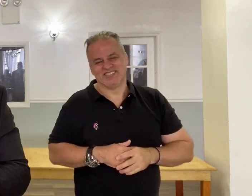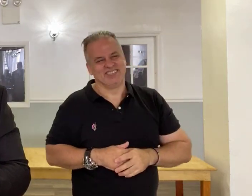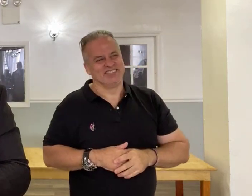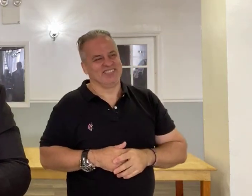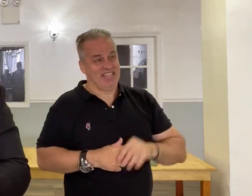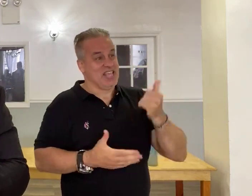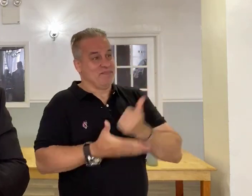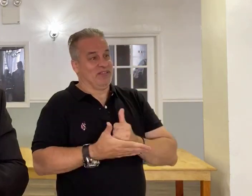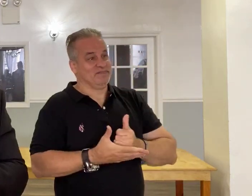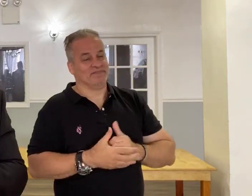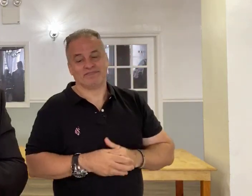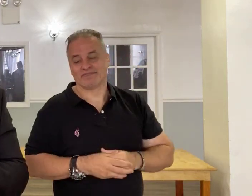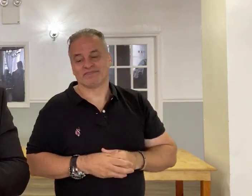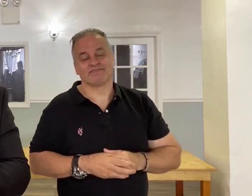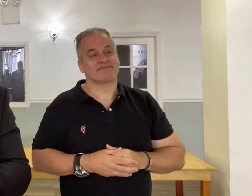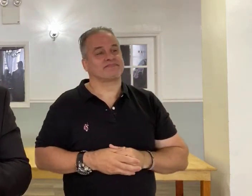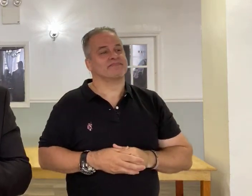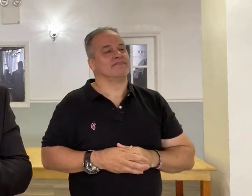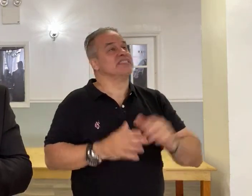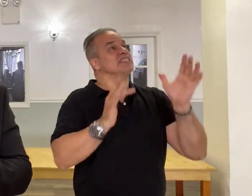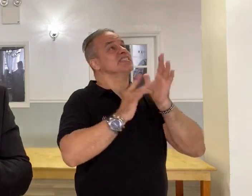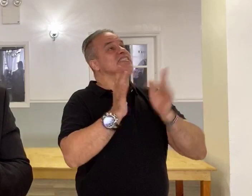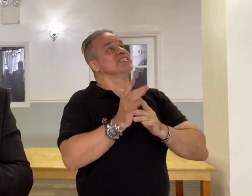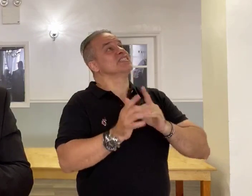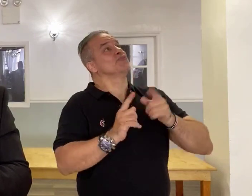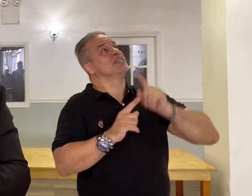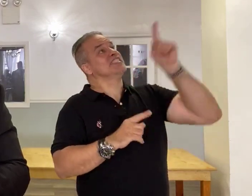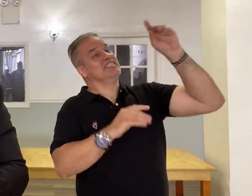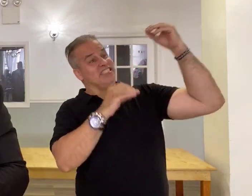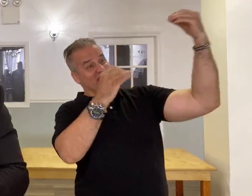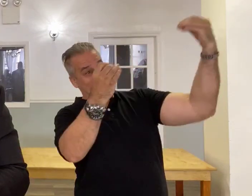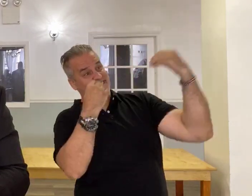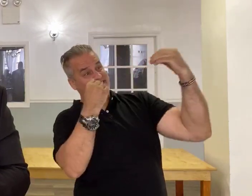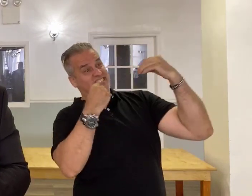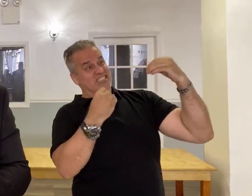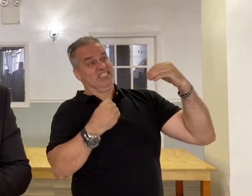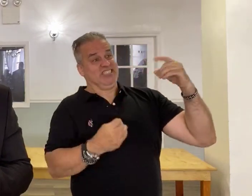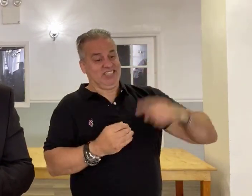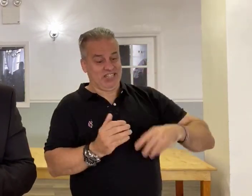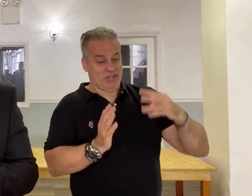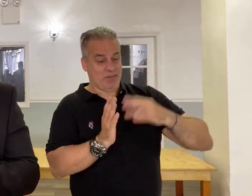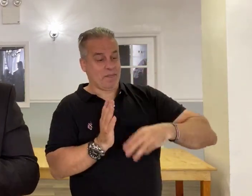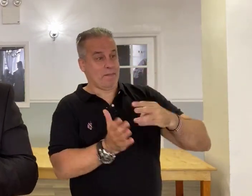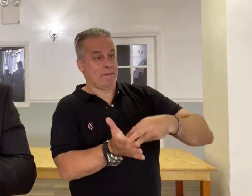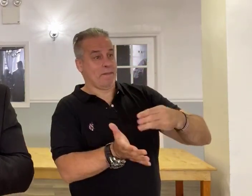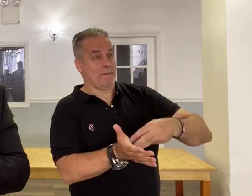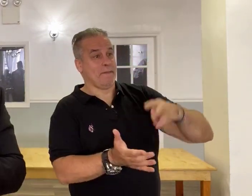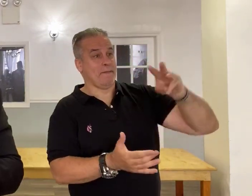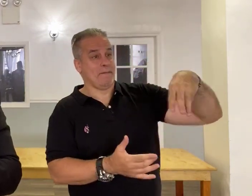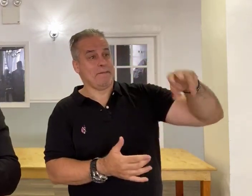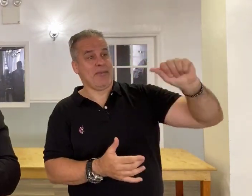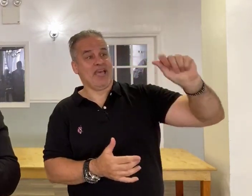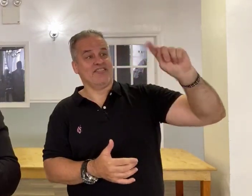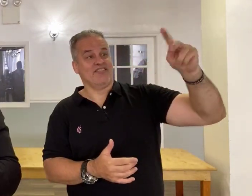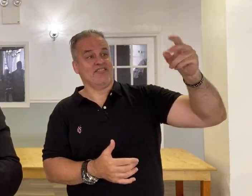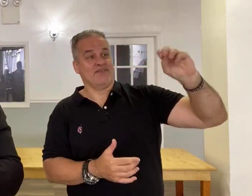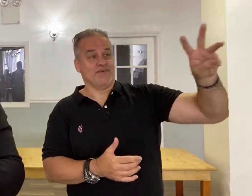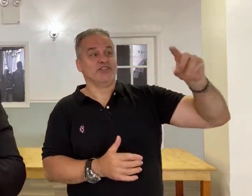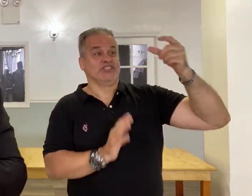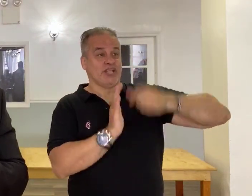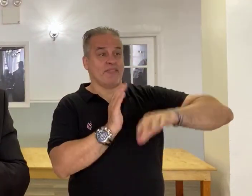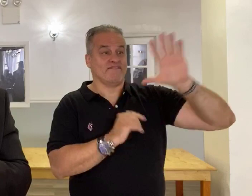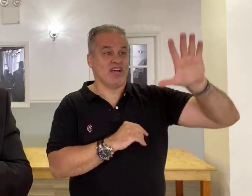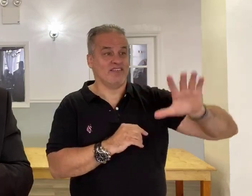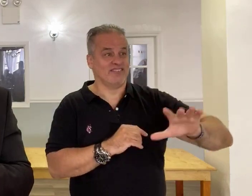Jesus, as he gives this lesson here, he does it in Matthew chapter 5, using the illustration,